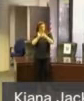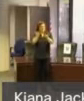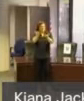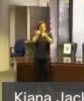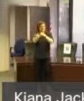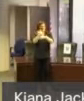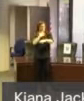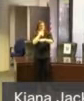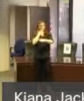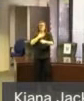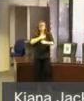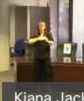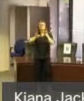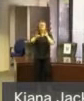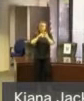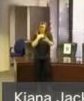email at